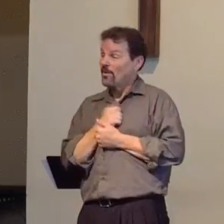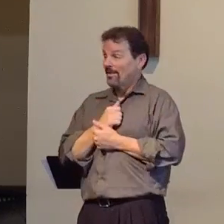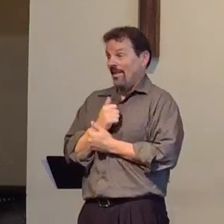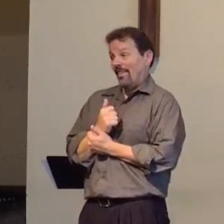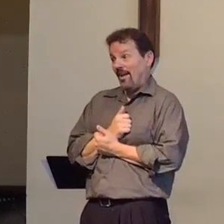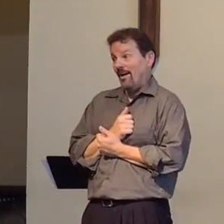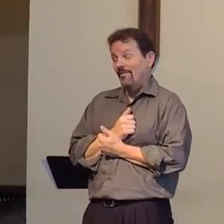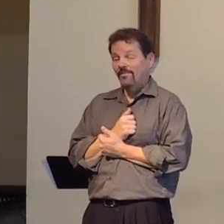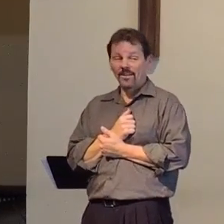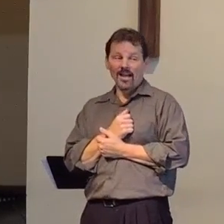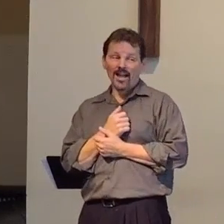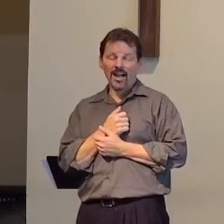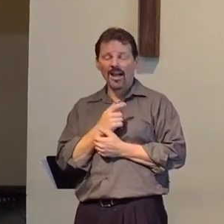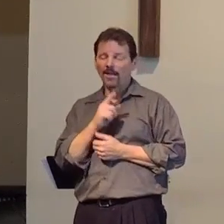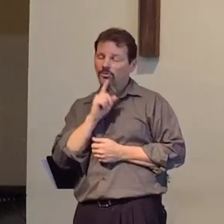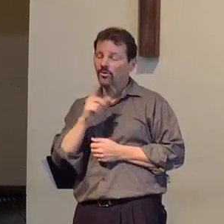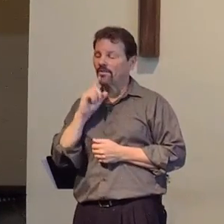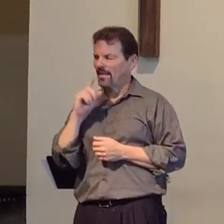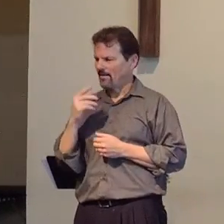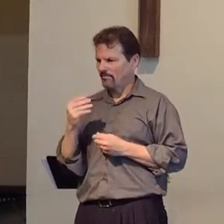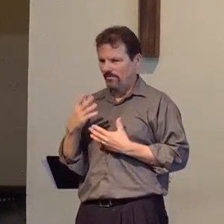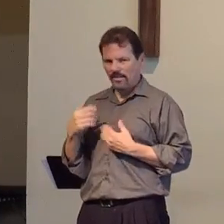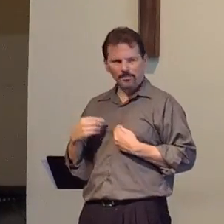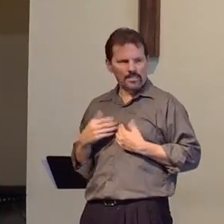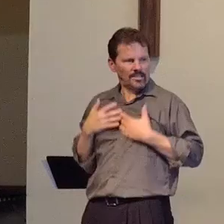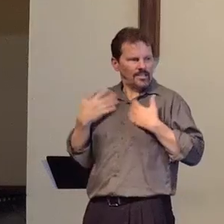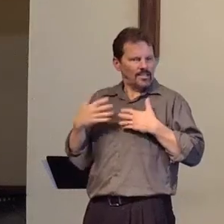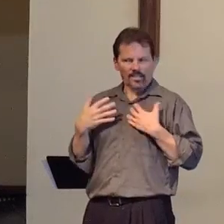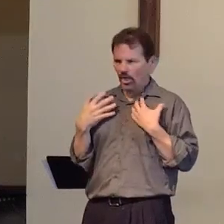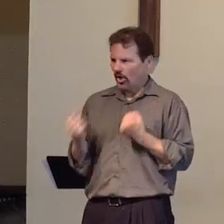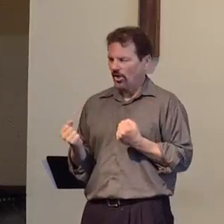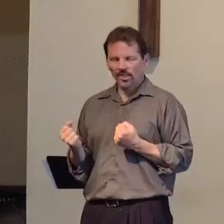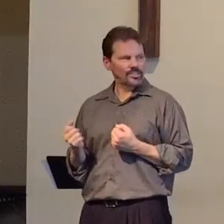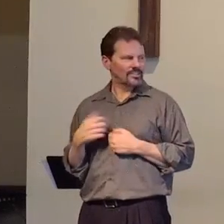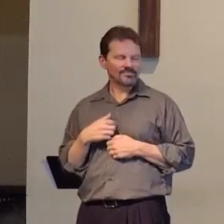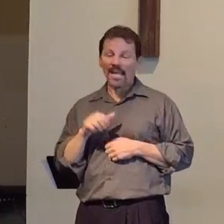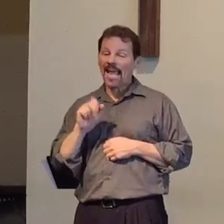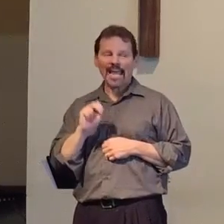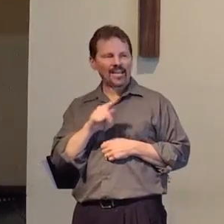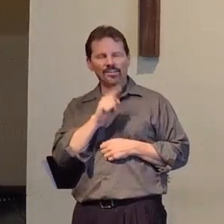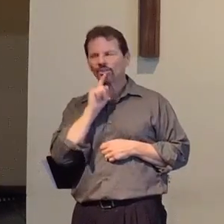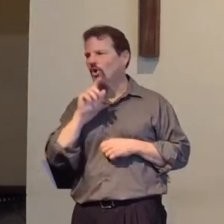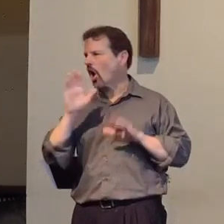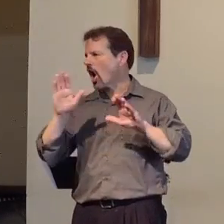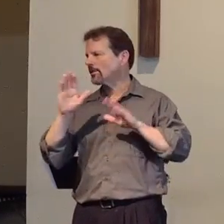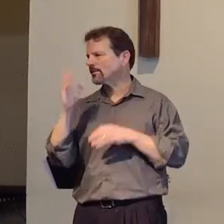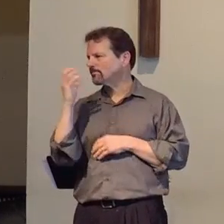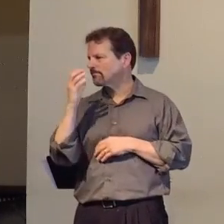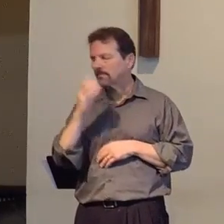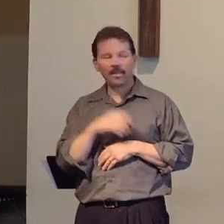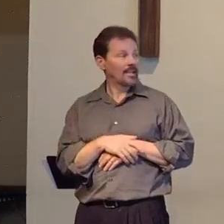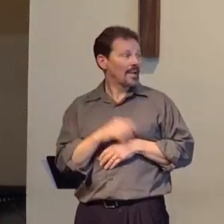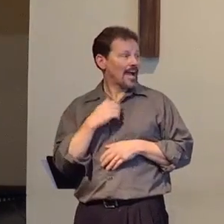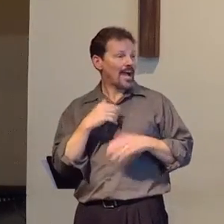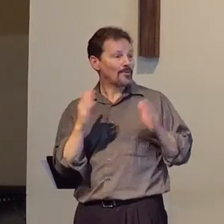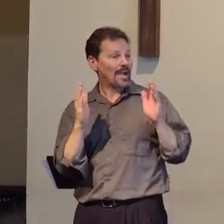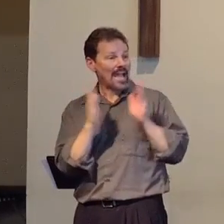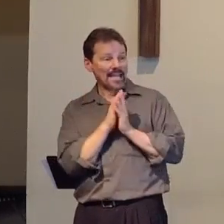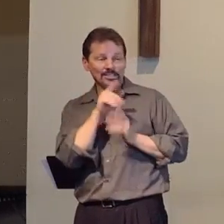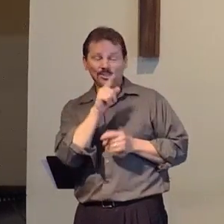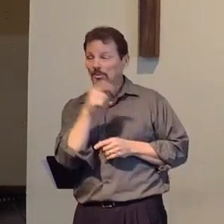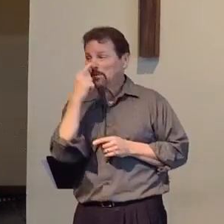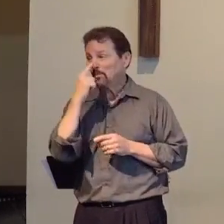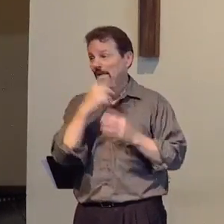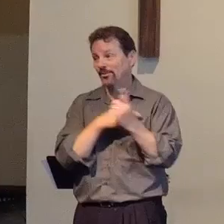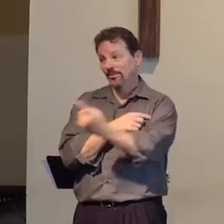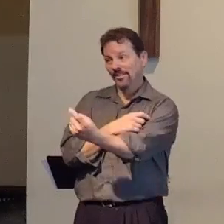me, and I'm sure many of you, the courage to do the same thing. And you are just awesome. And I'm going to ask you to please come up here,